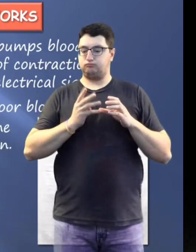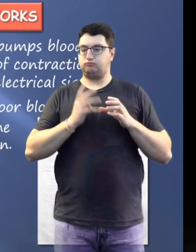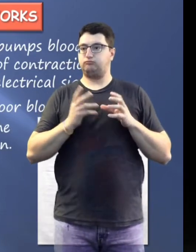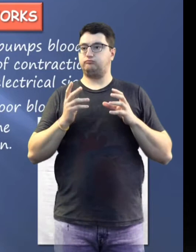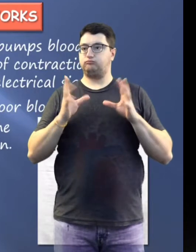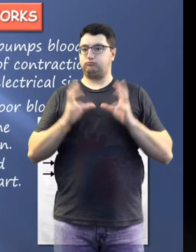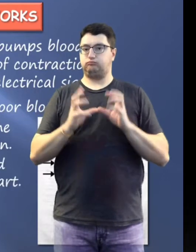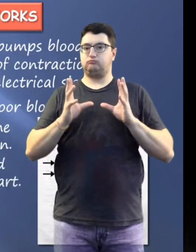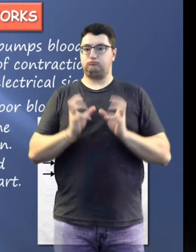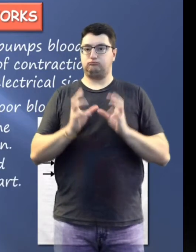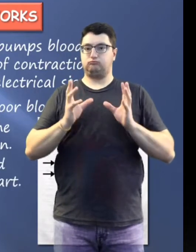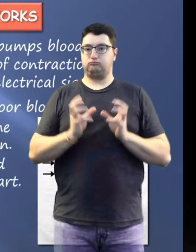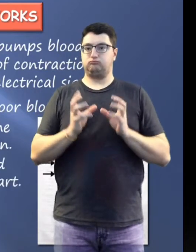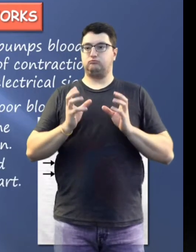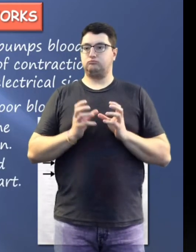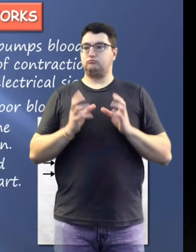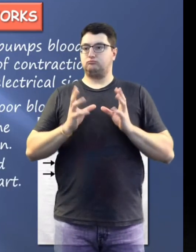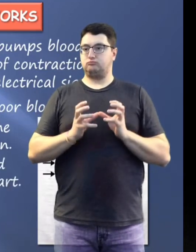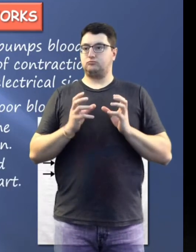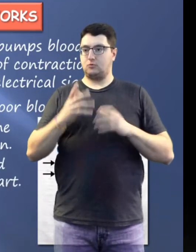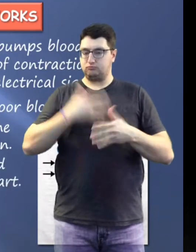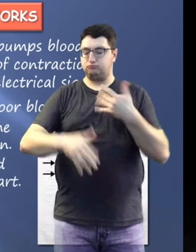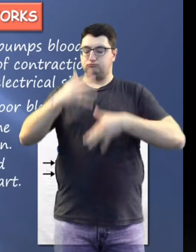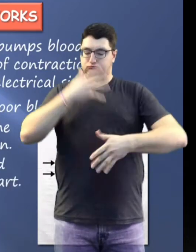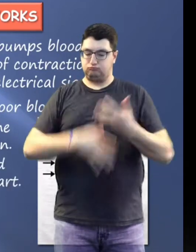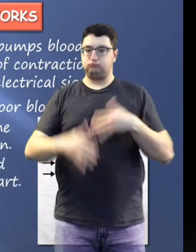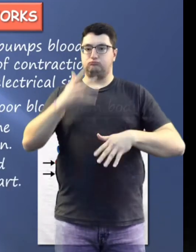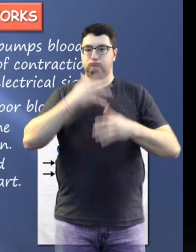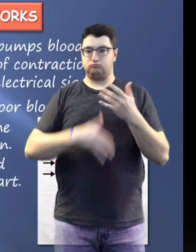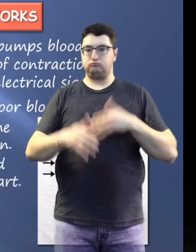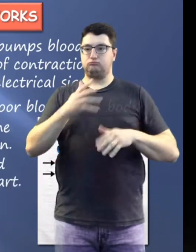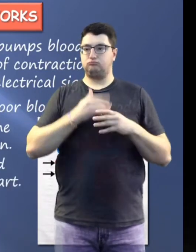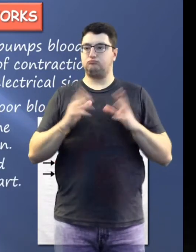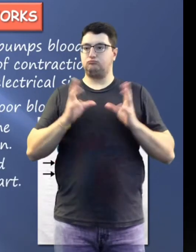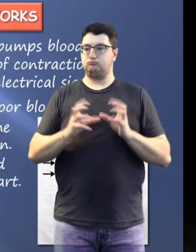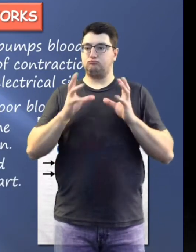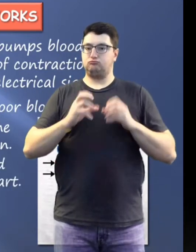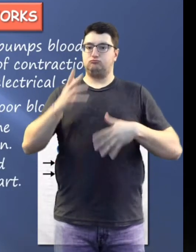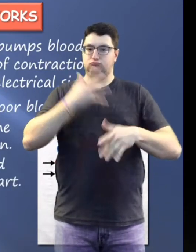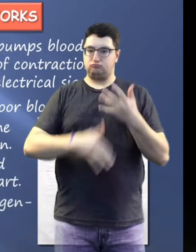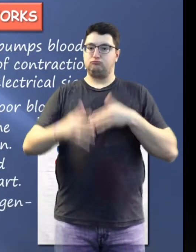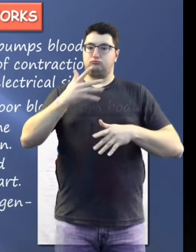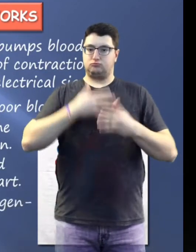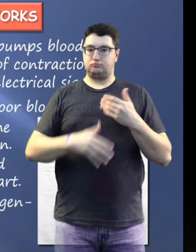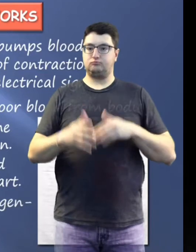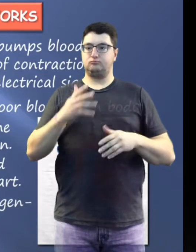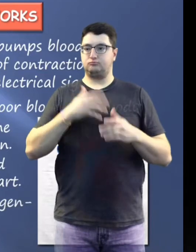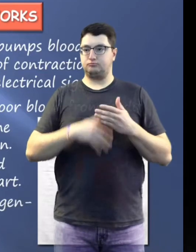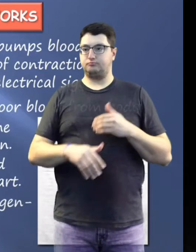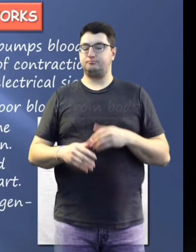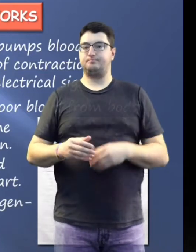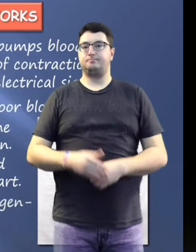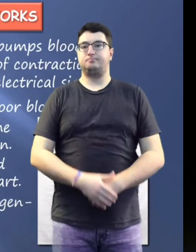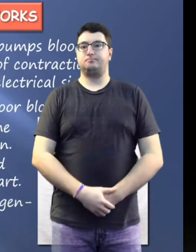This oxygen-rich blood is then returned to the heart, and the heart pumps it out to the body.